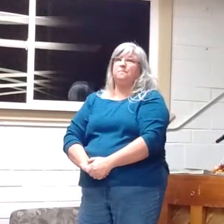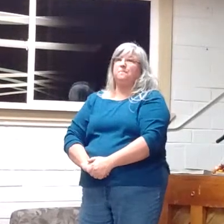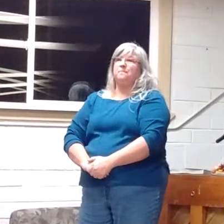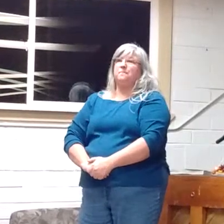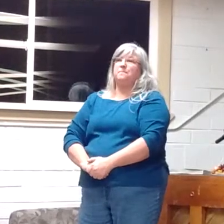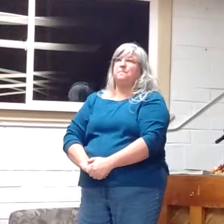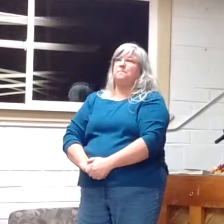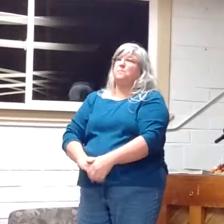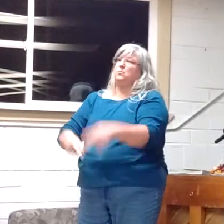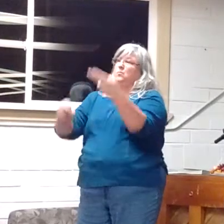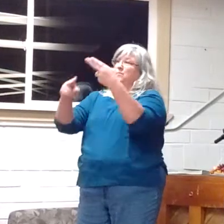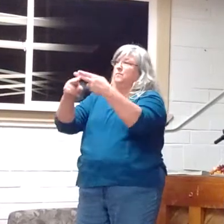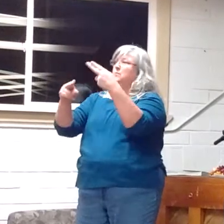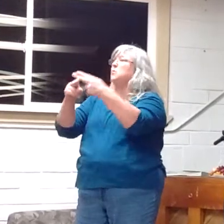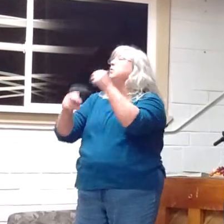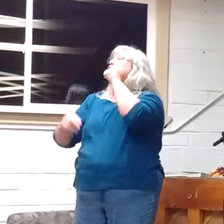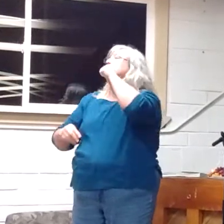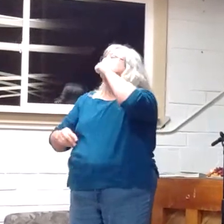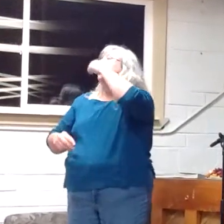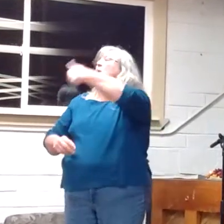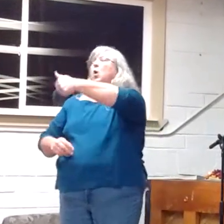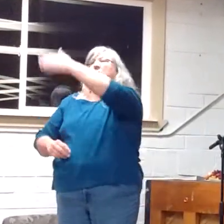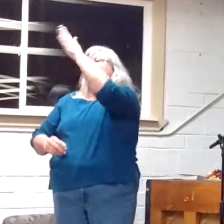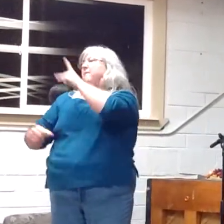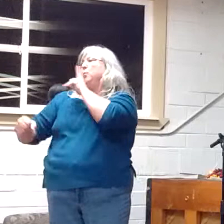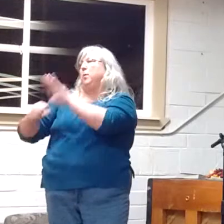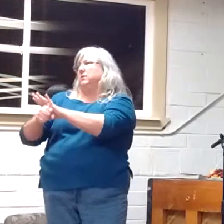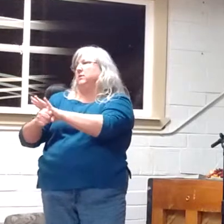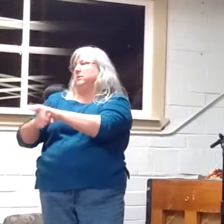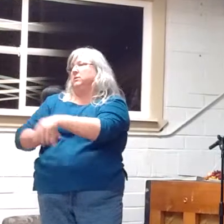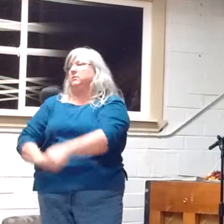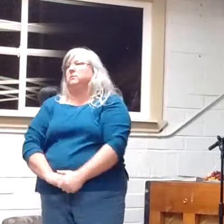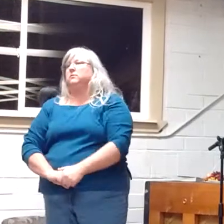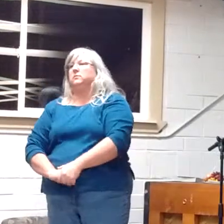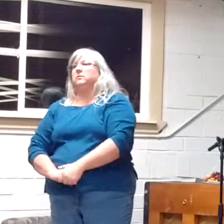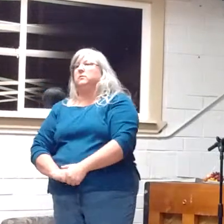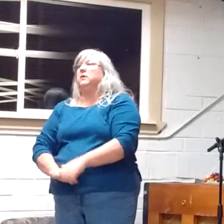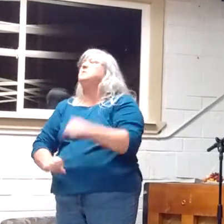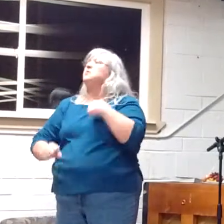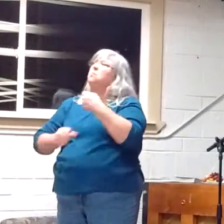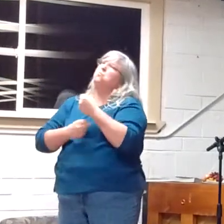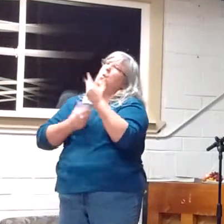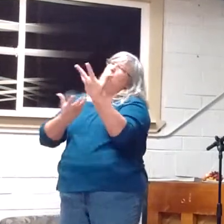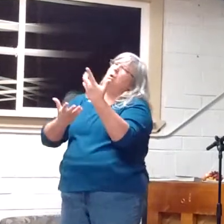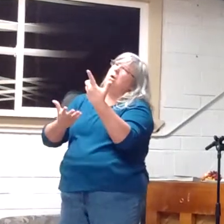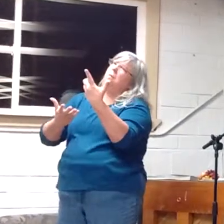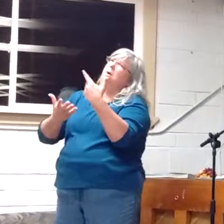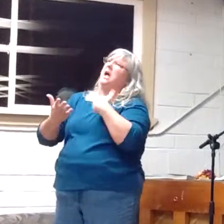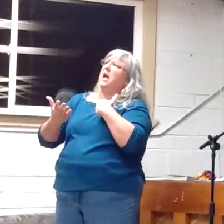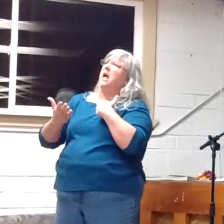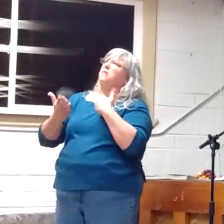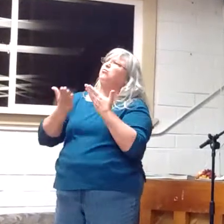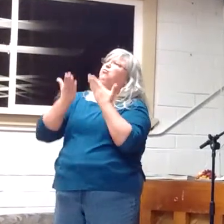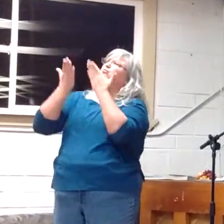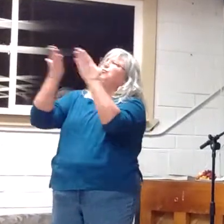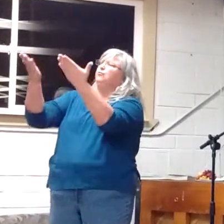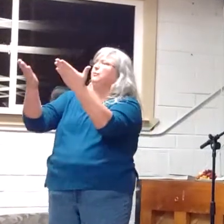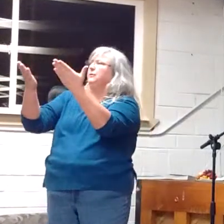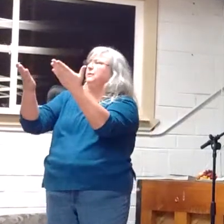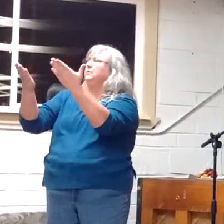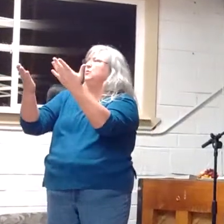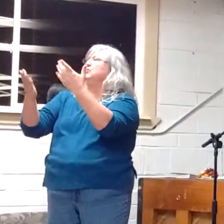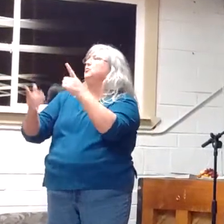is called Tomorrow Was Never Promised. And this was a poem that I dedicated, and it's spoken in my grandmother's